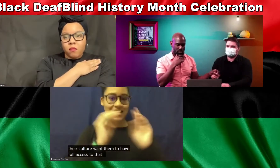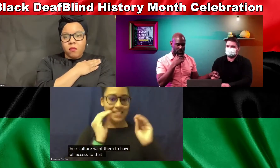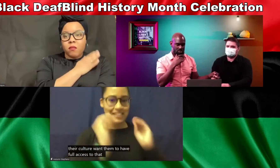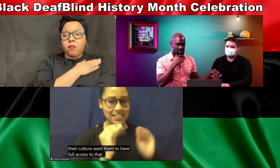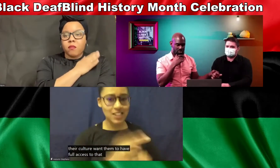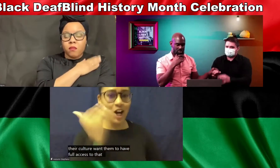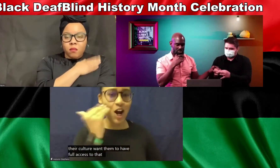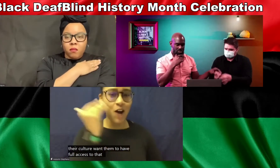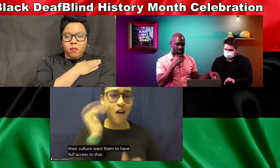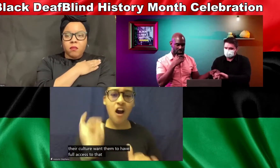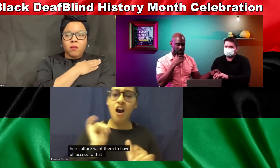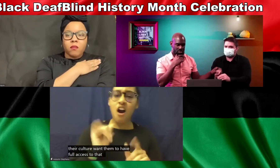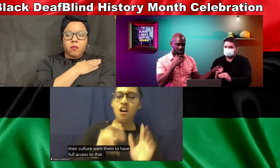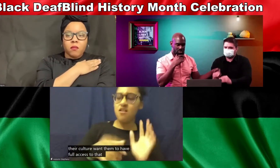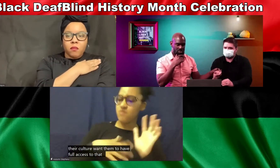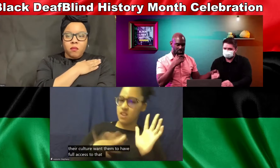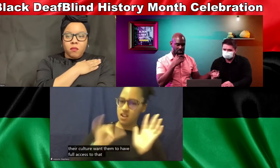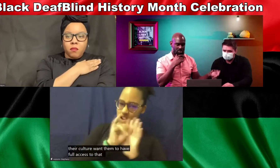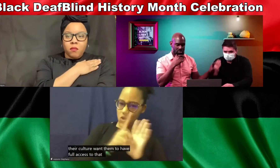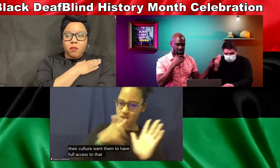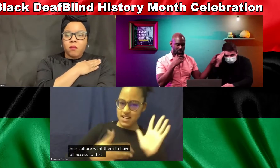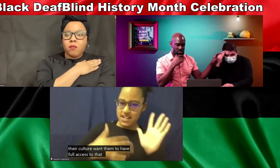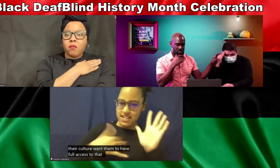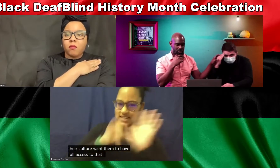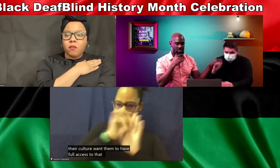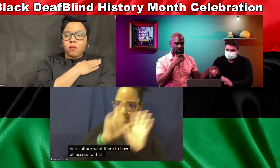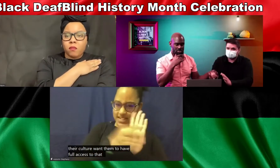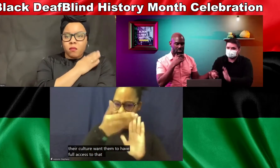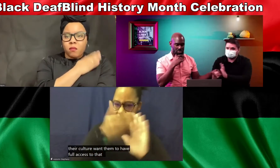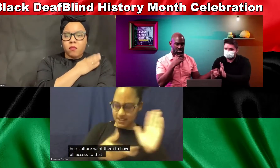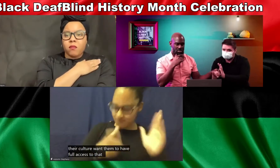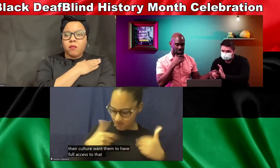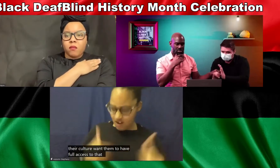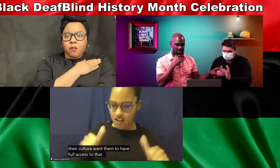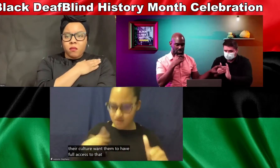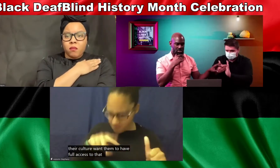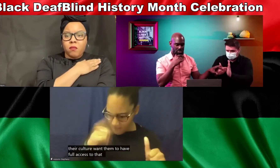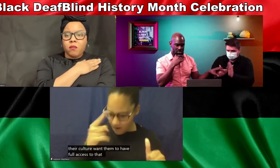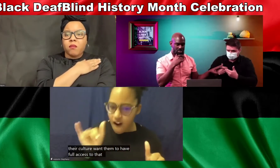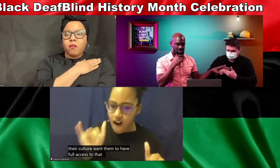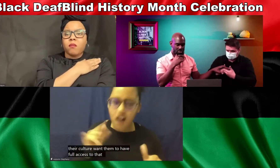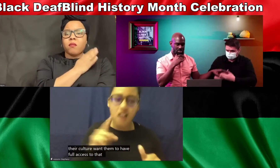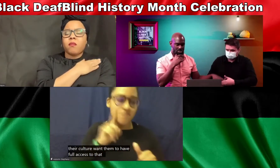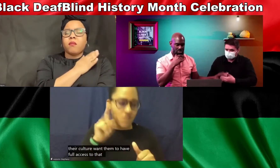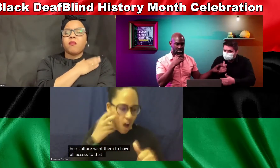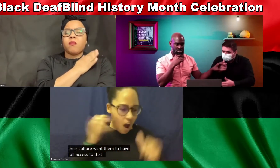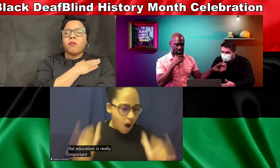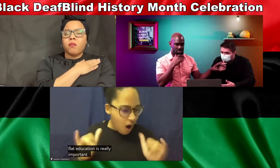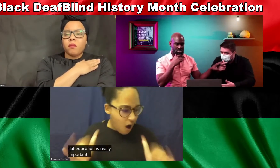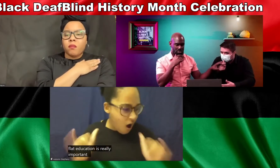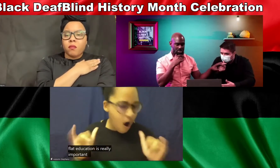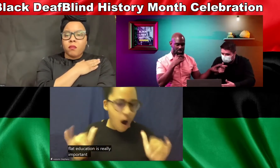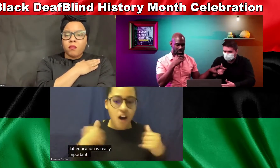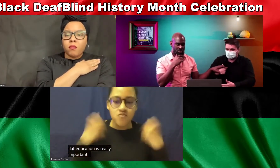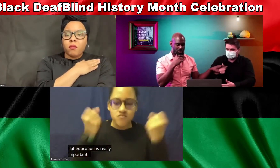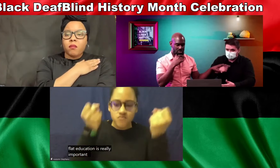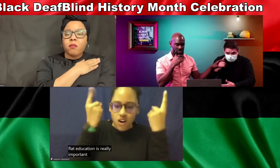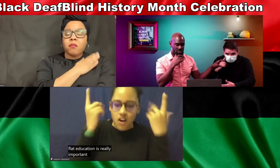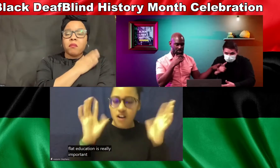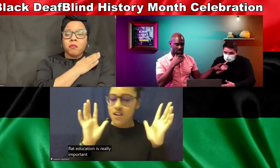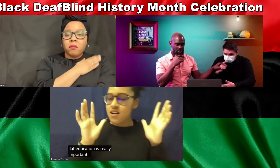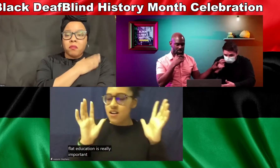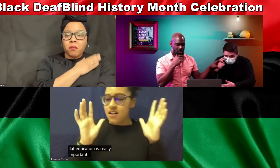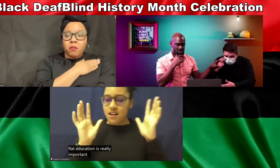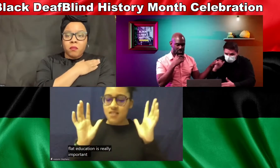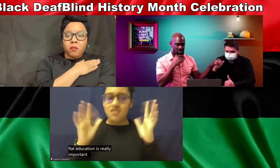So that generational education is really important for folks to be able to develop a sense of identity,